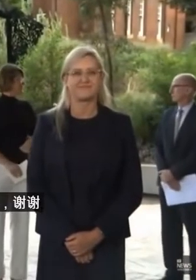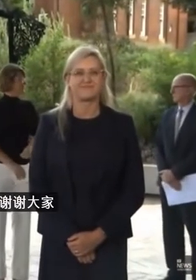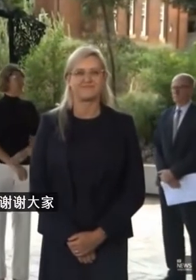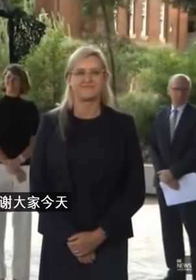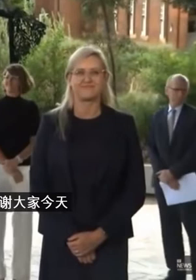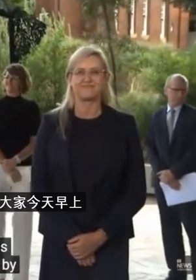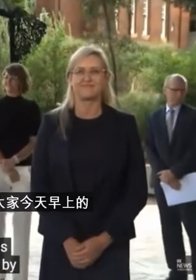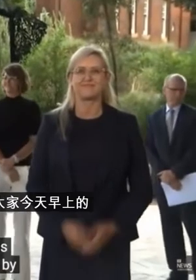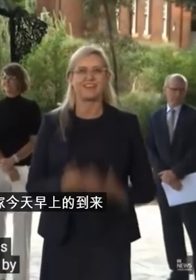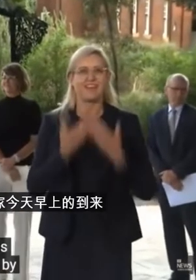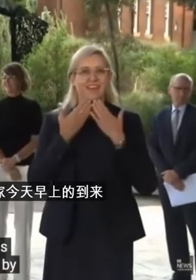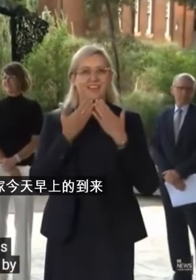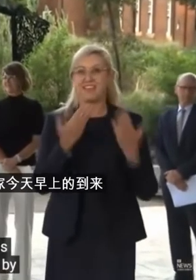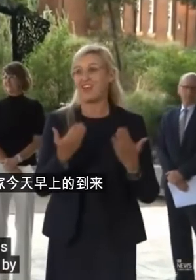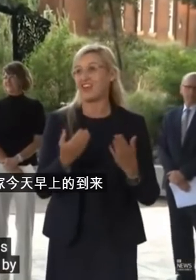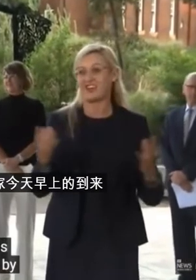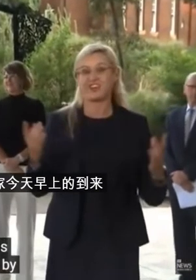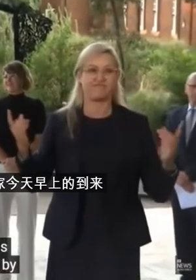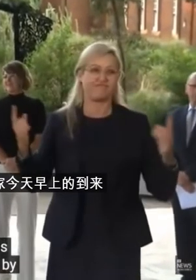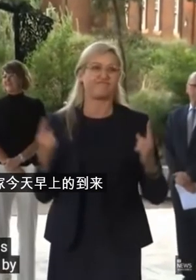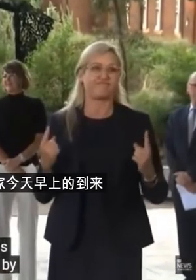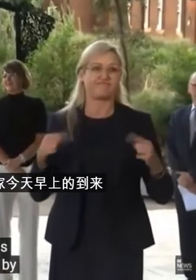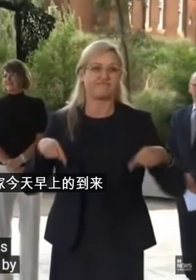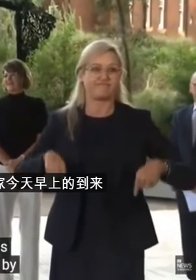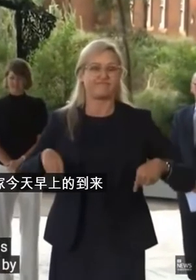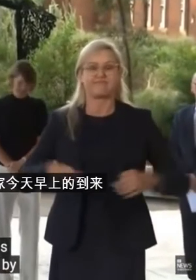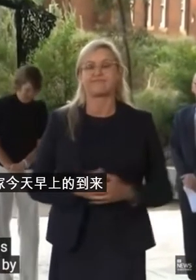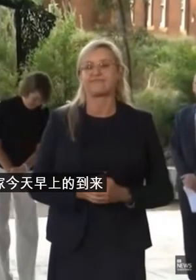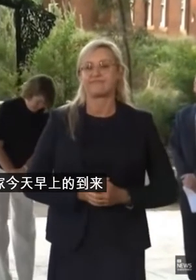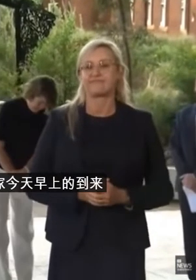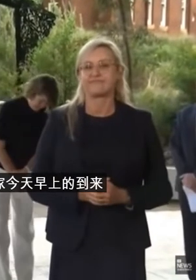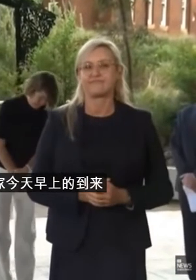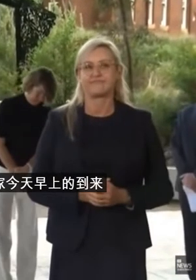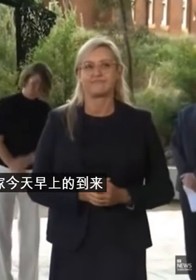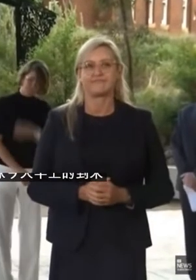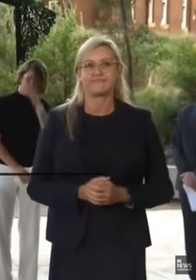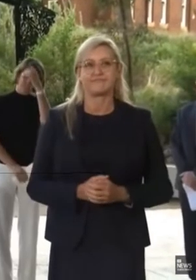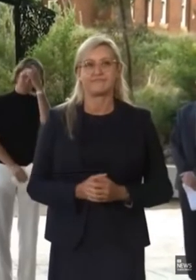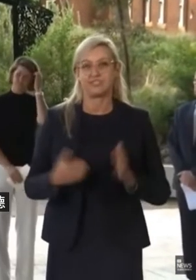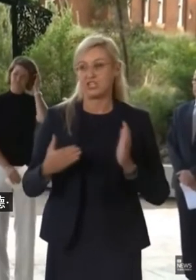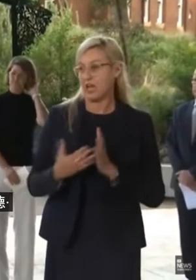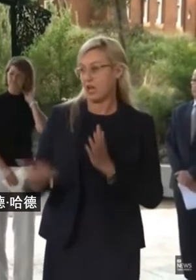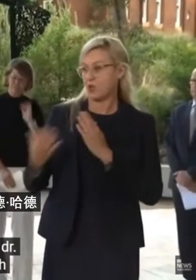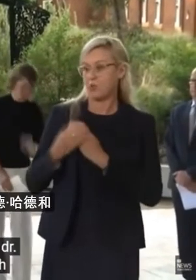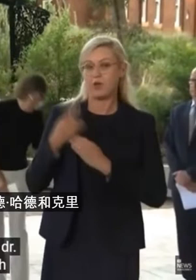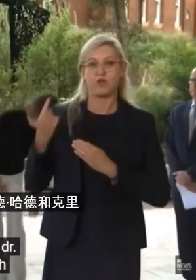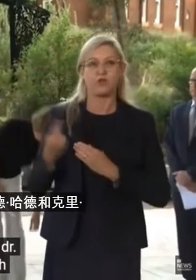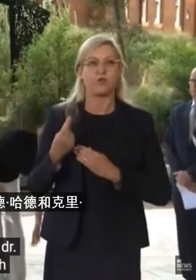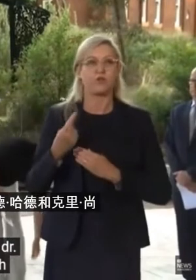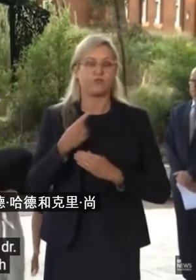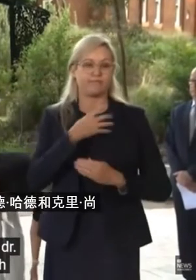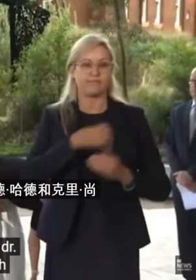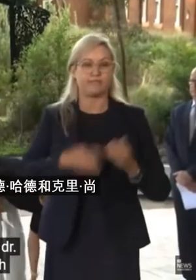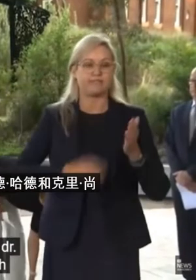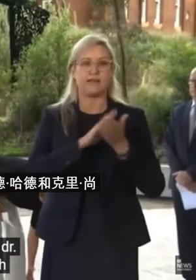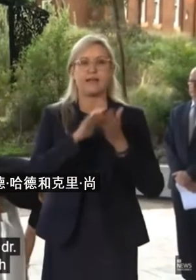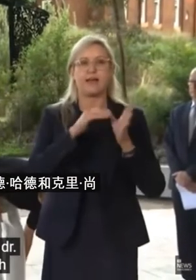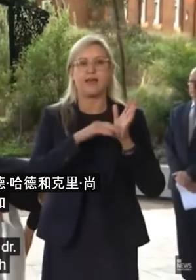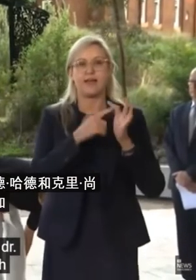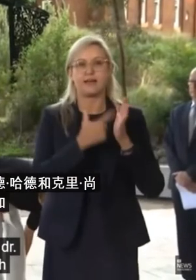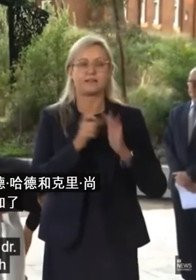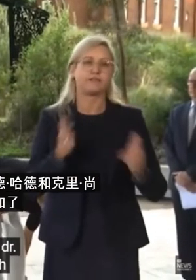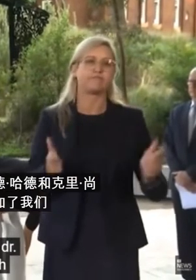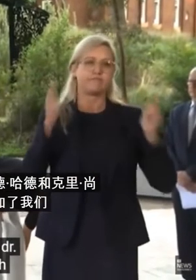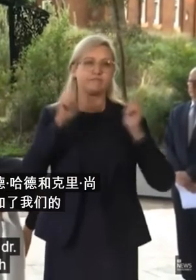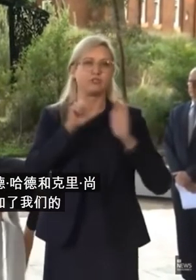Okay, thank you all for coming this morning. Today we are joined by Health Minister Brad Hazzard, Dr. Kerry Chant, our